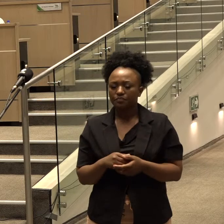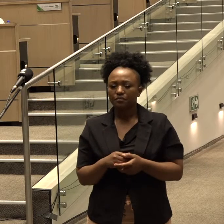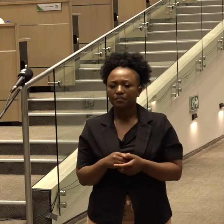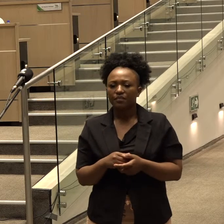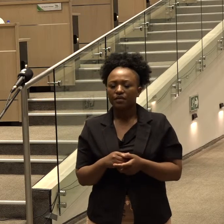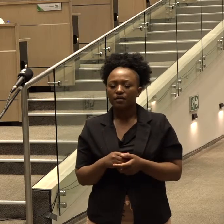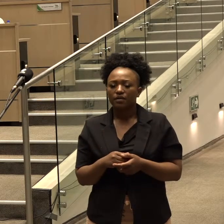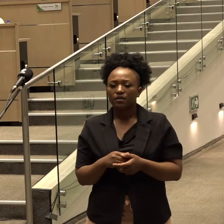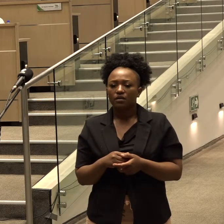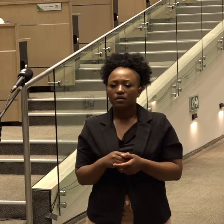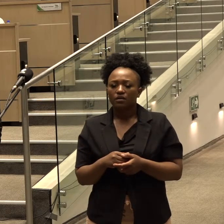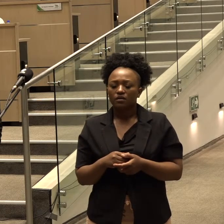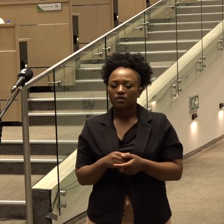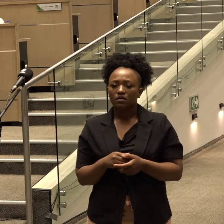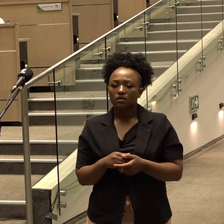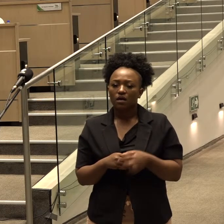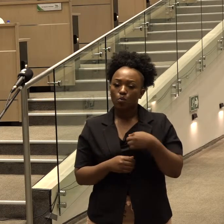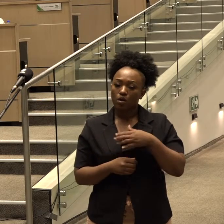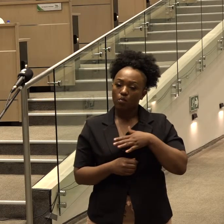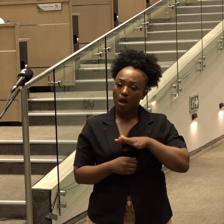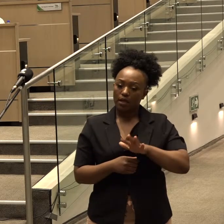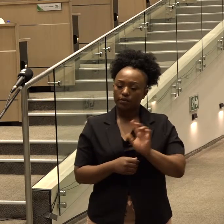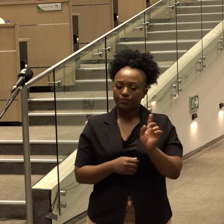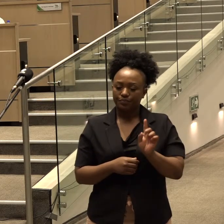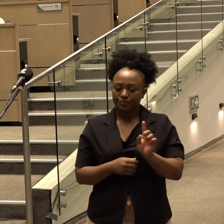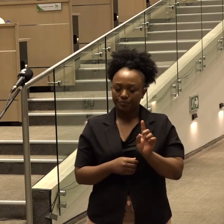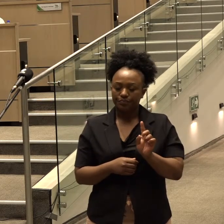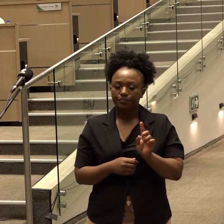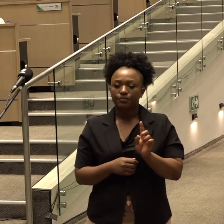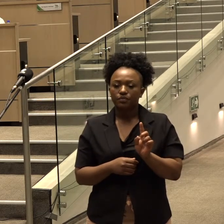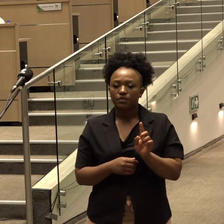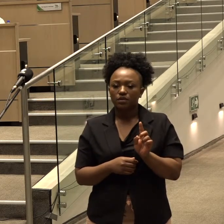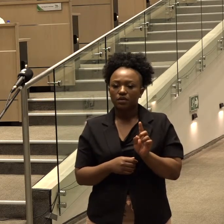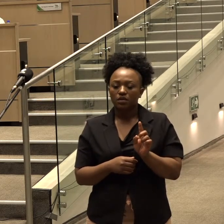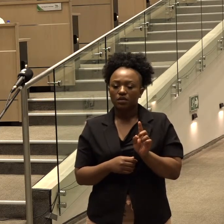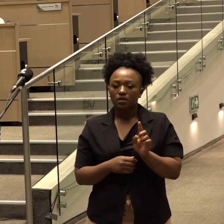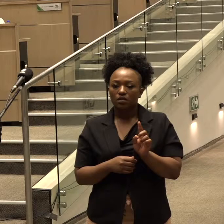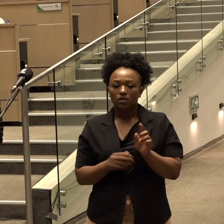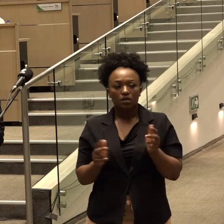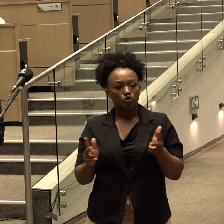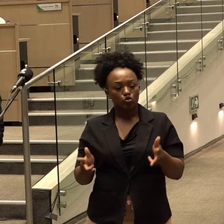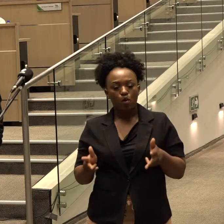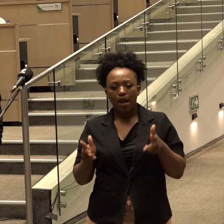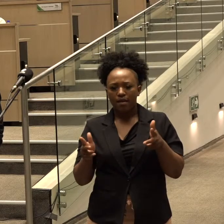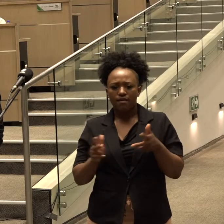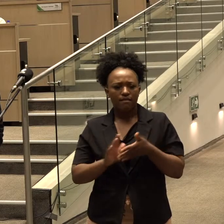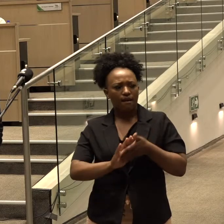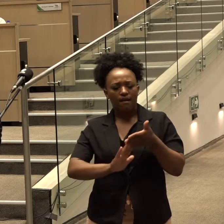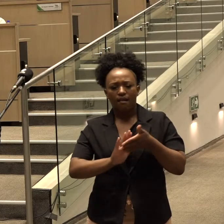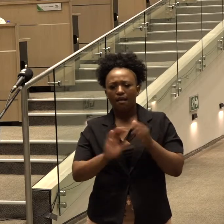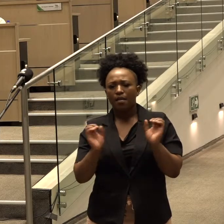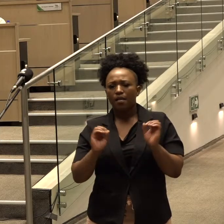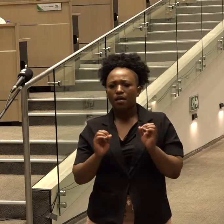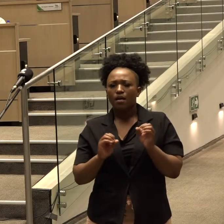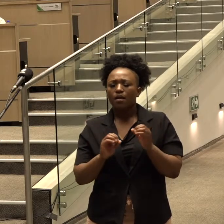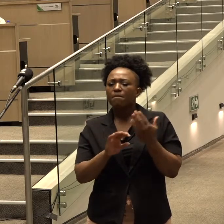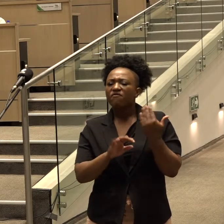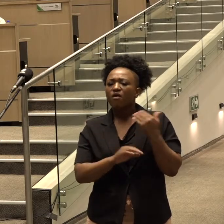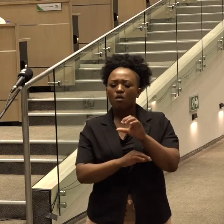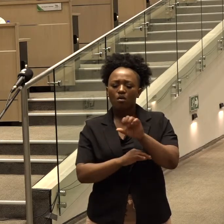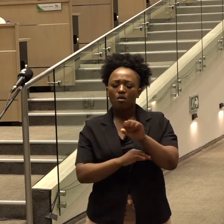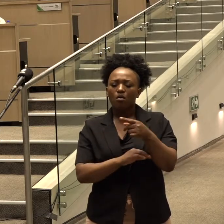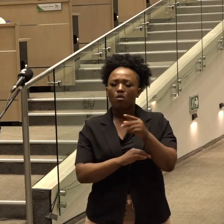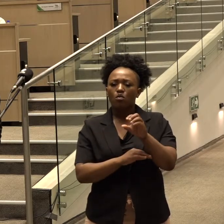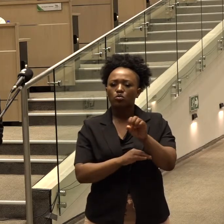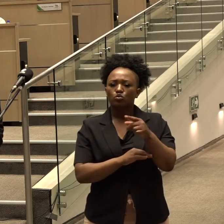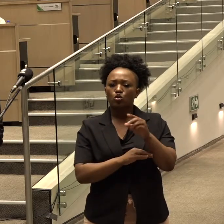wish for instance now data trains are not running we used to have social as a train which was more